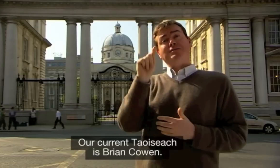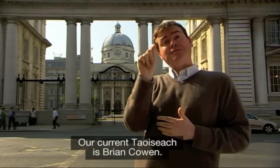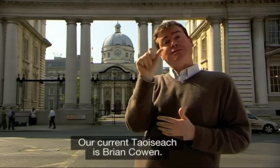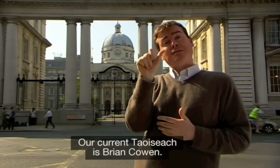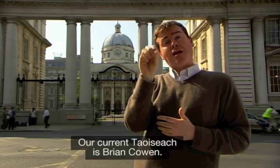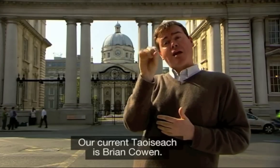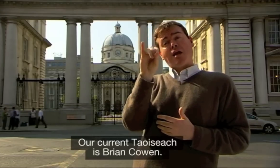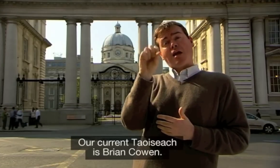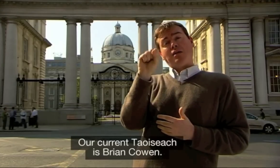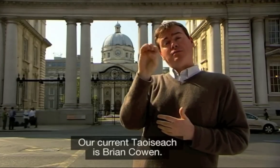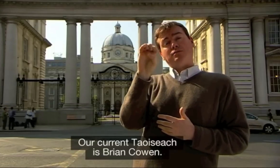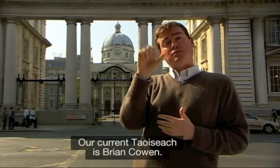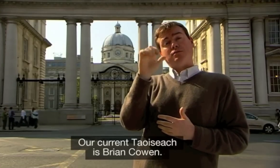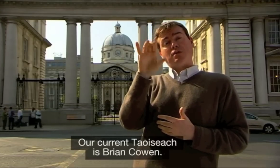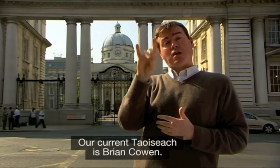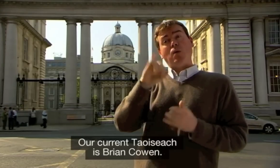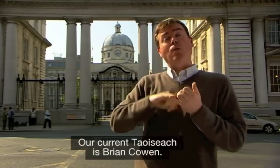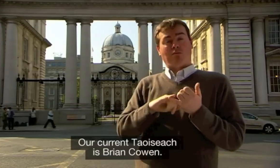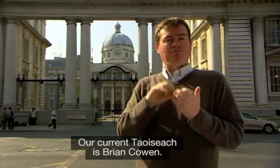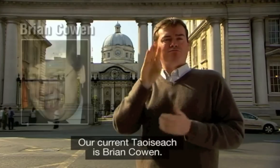Our current Taoiseach is Brian Cowan.